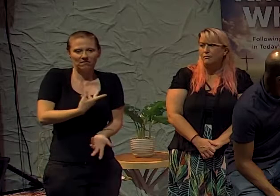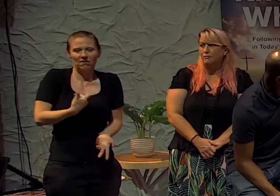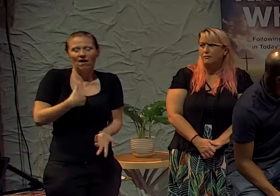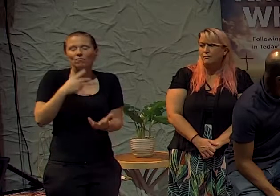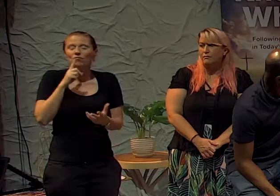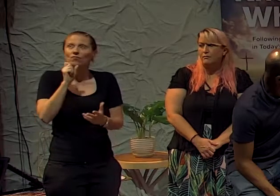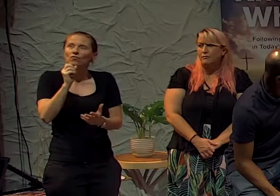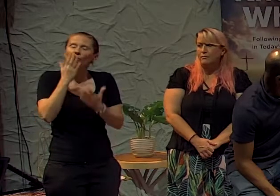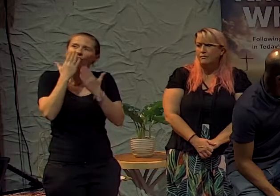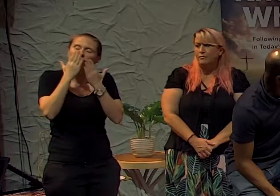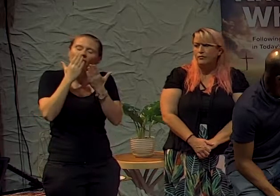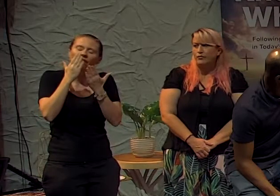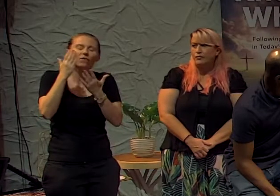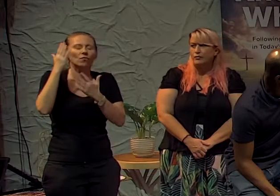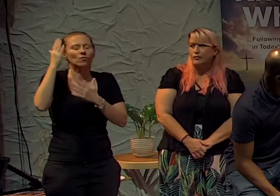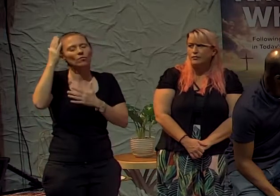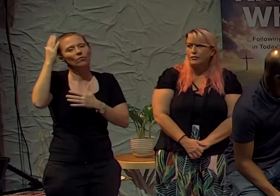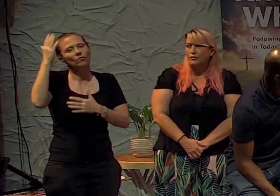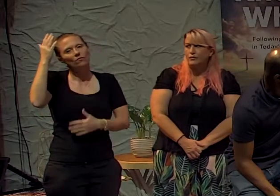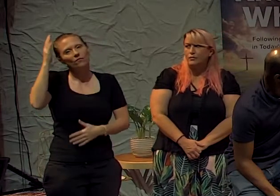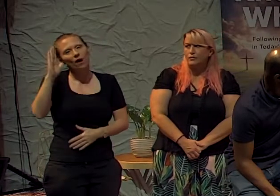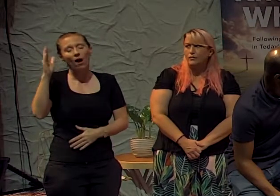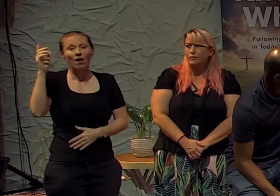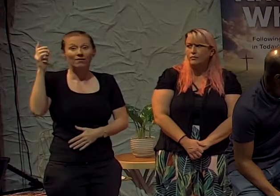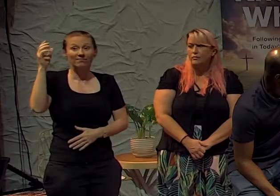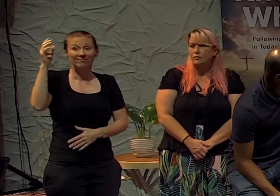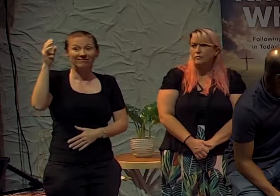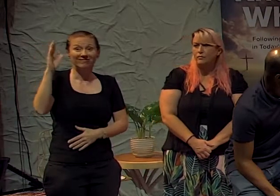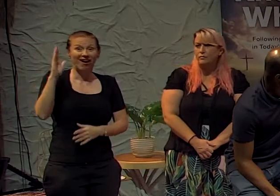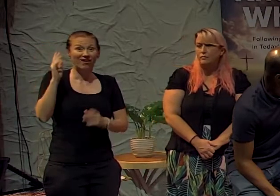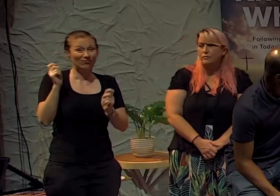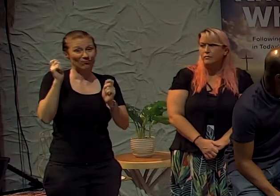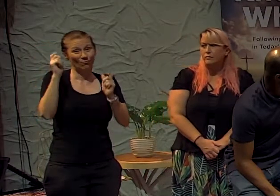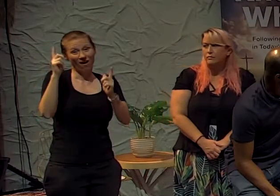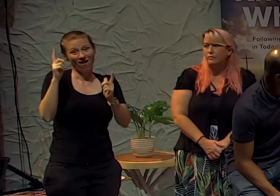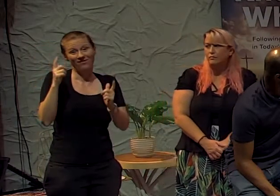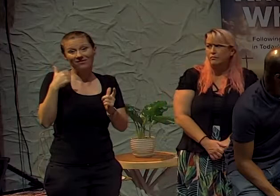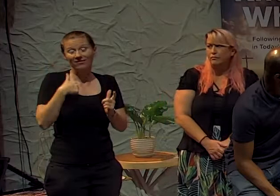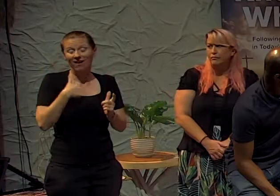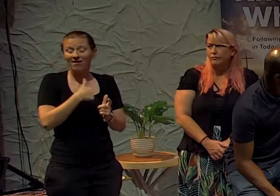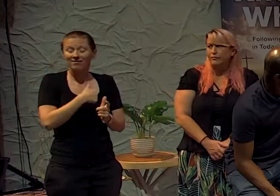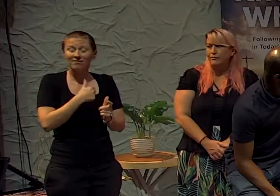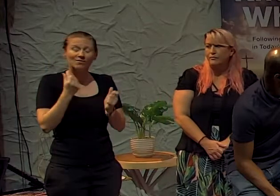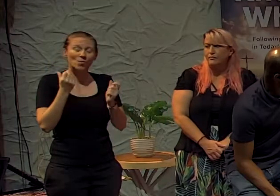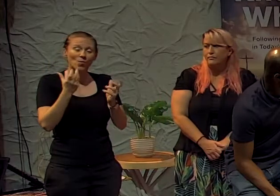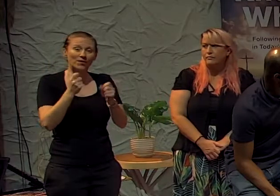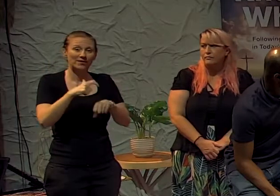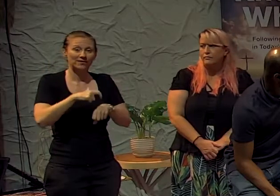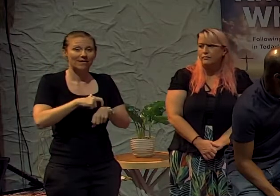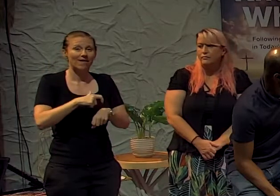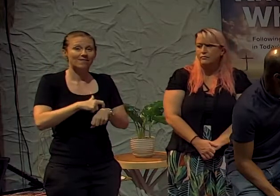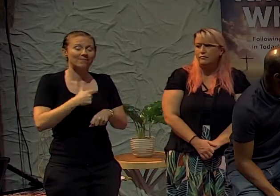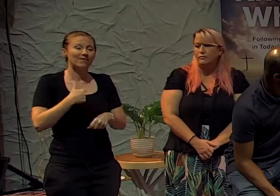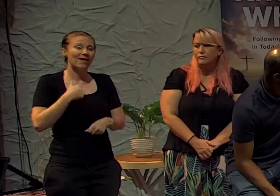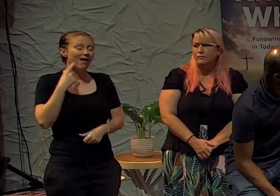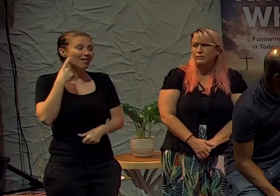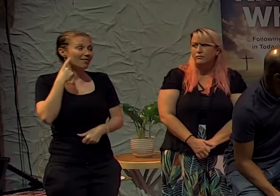so thankful and grateful, and he's surprised to the upside so many times. And so I